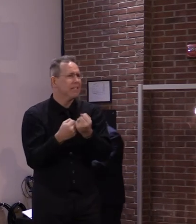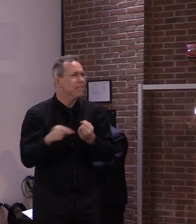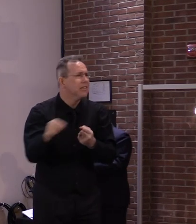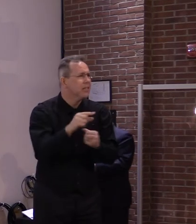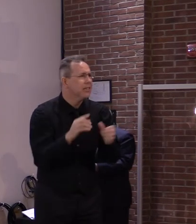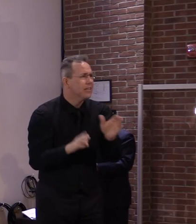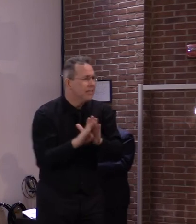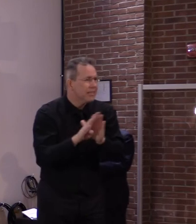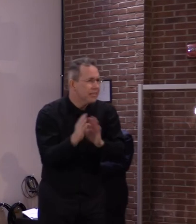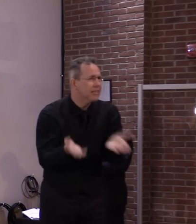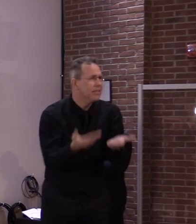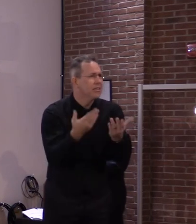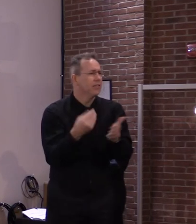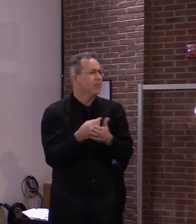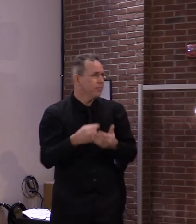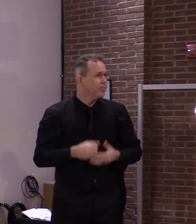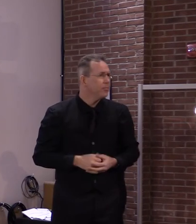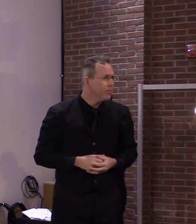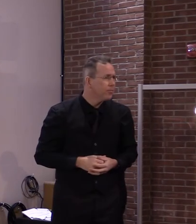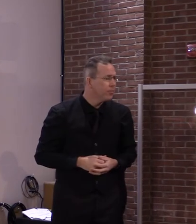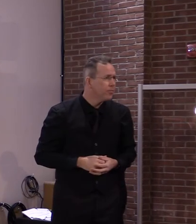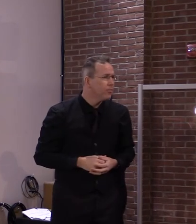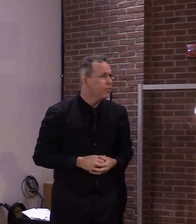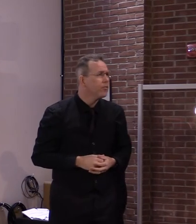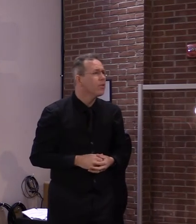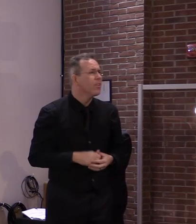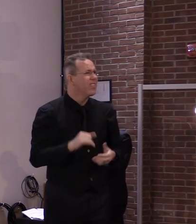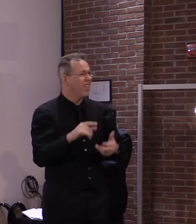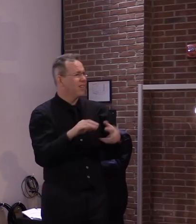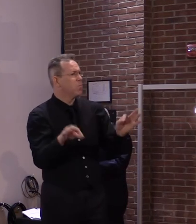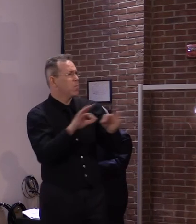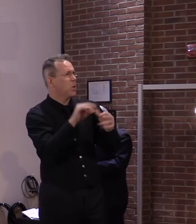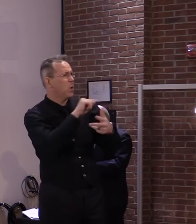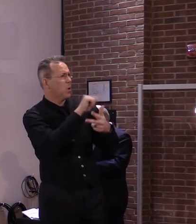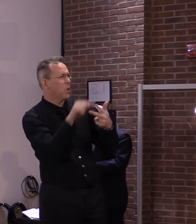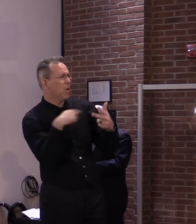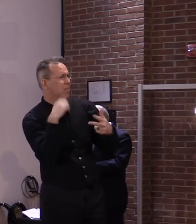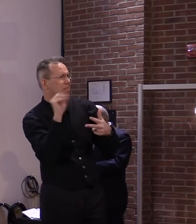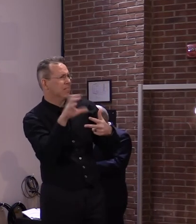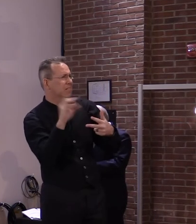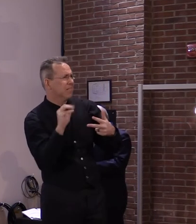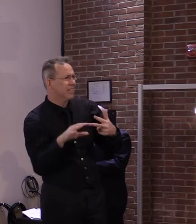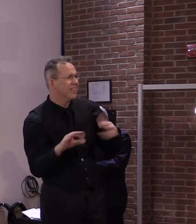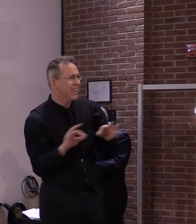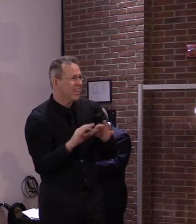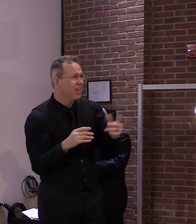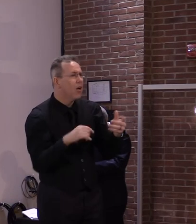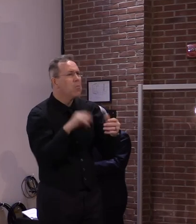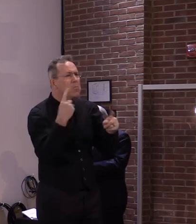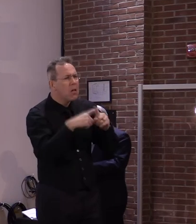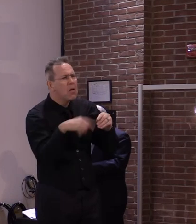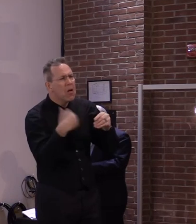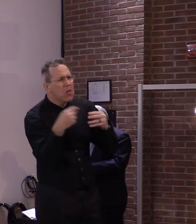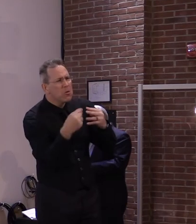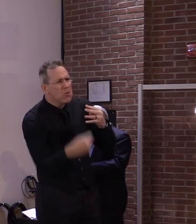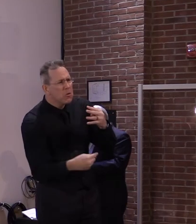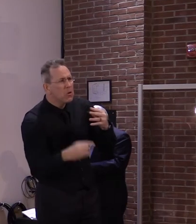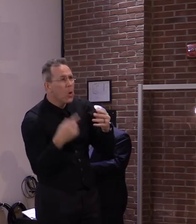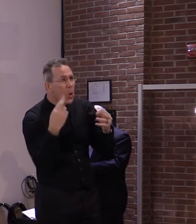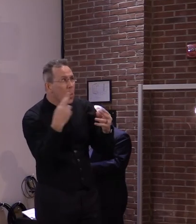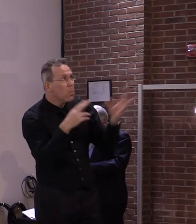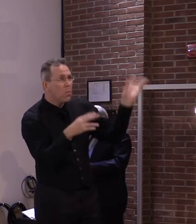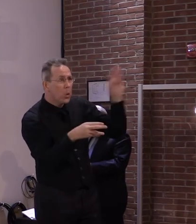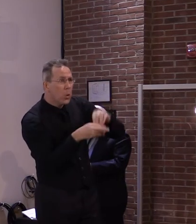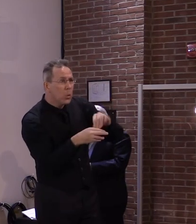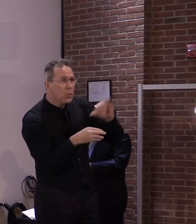months and from there there are a number of initiatives that we'd like to see uh move forward but uh but